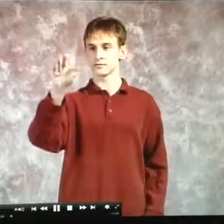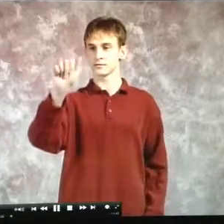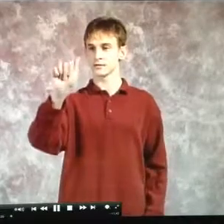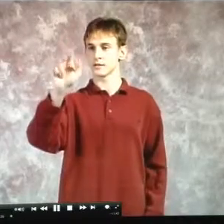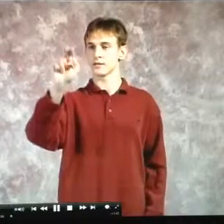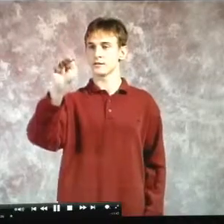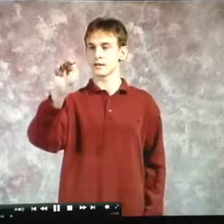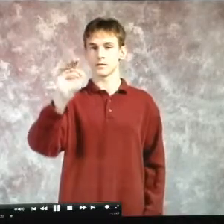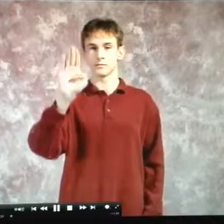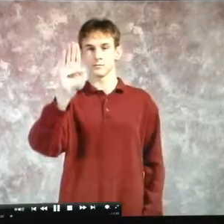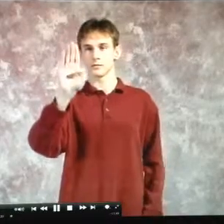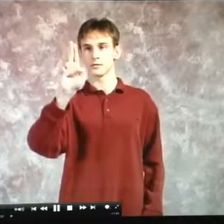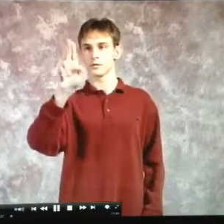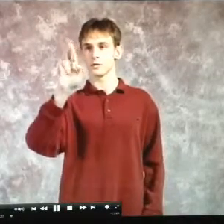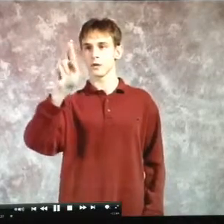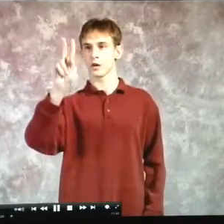Hi, my name is Aiden,